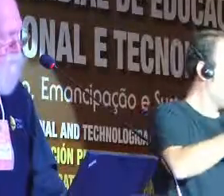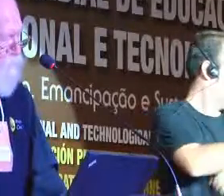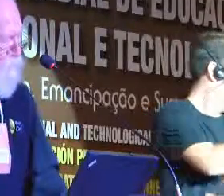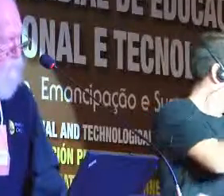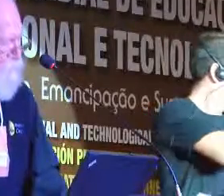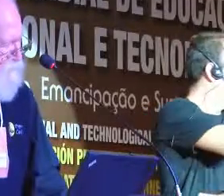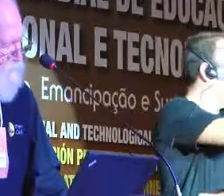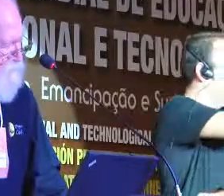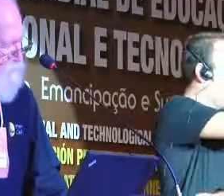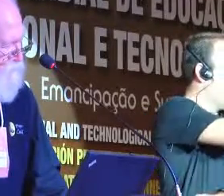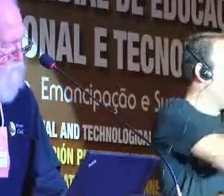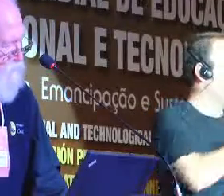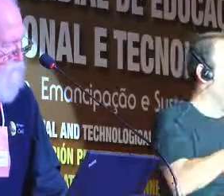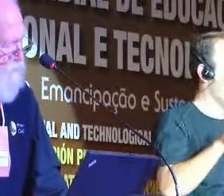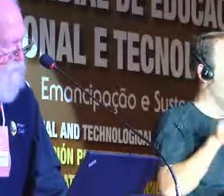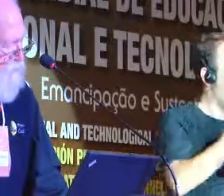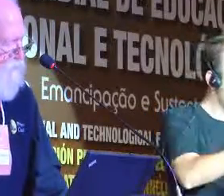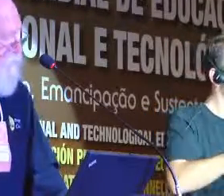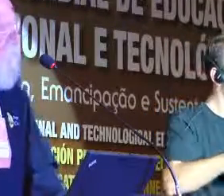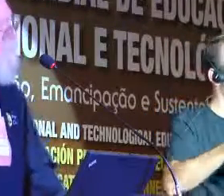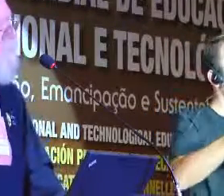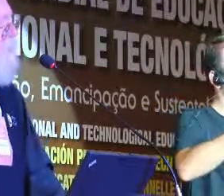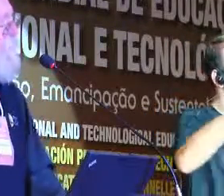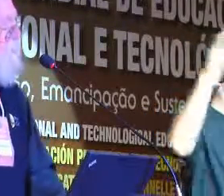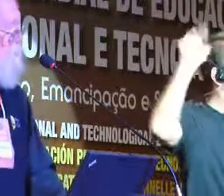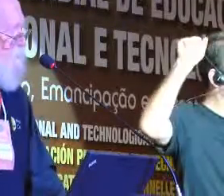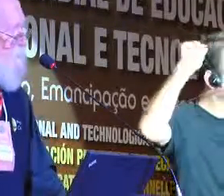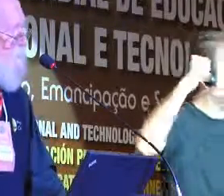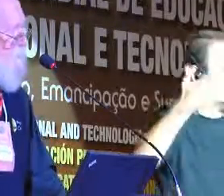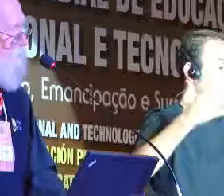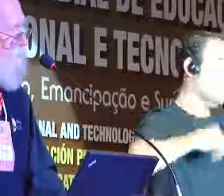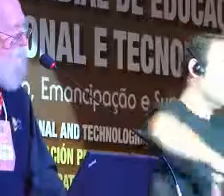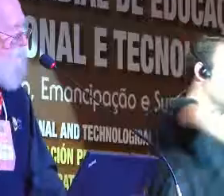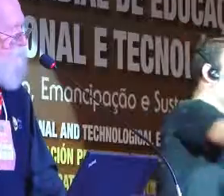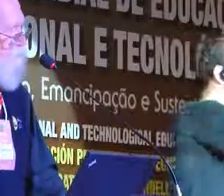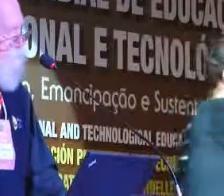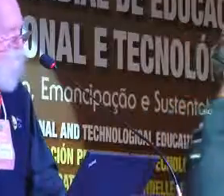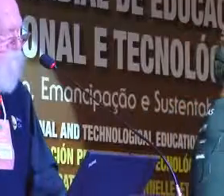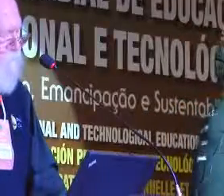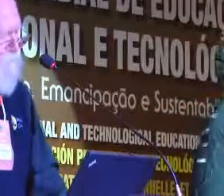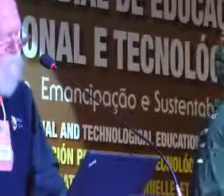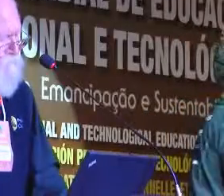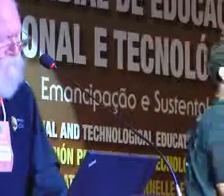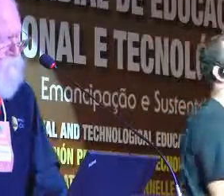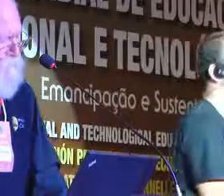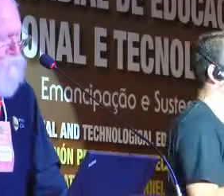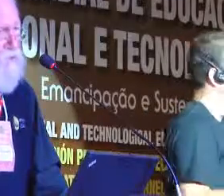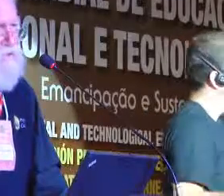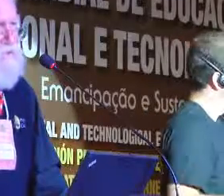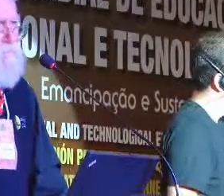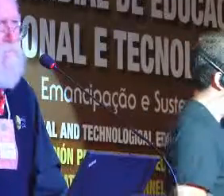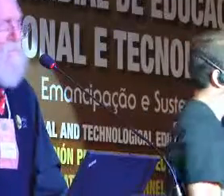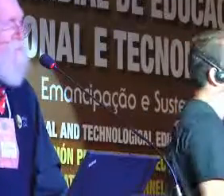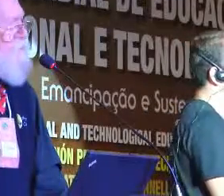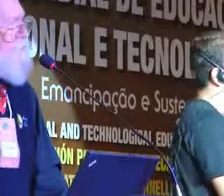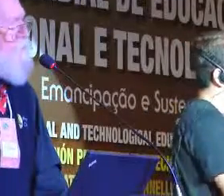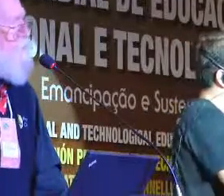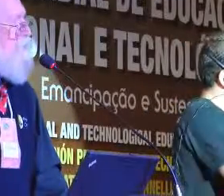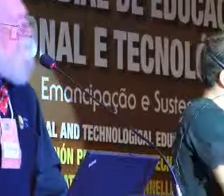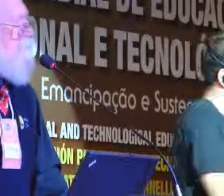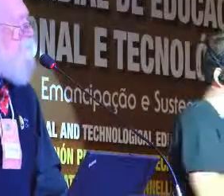scientific-based distribution in 7 different languages, which talks